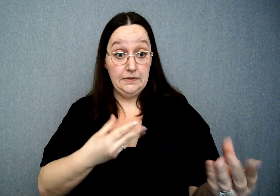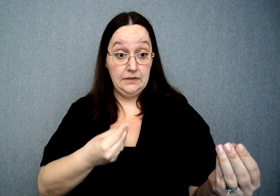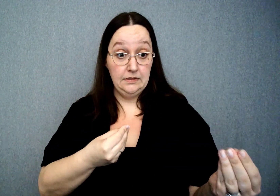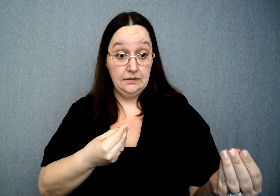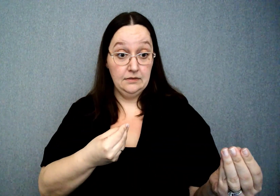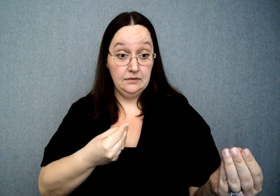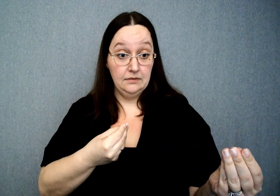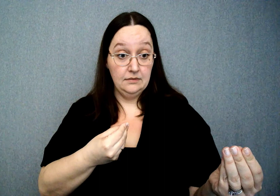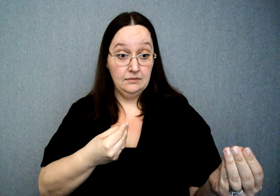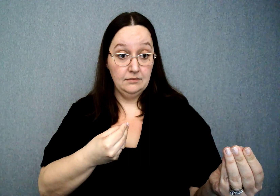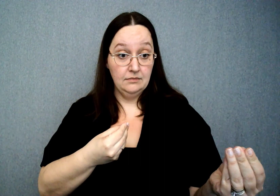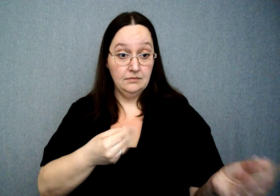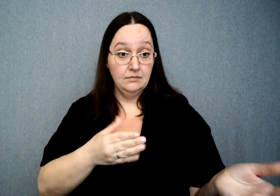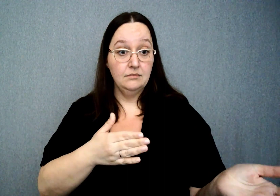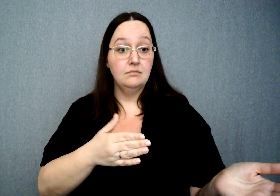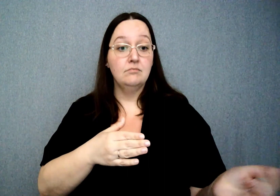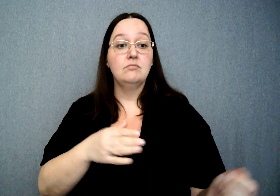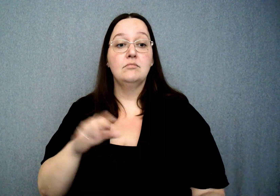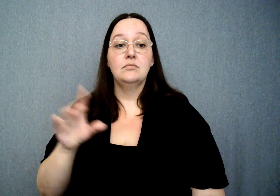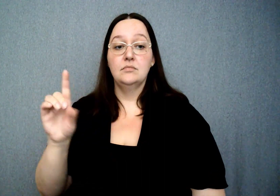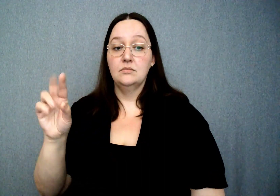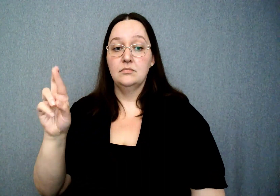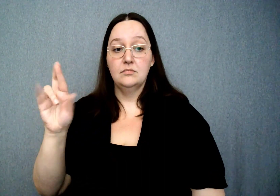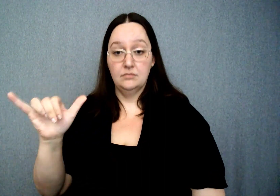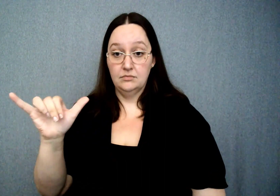The opposite of wet is our sign dry.